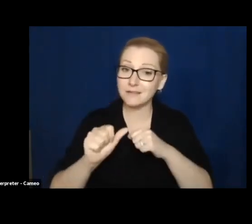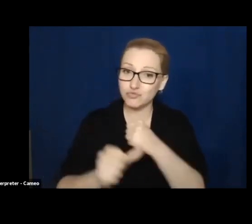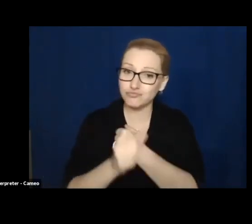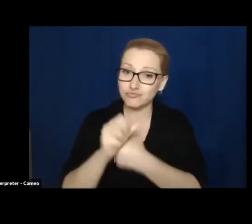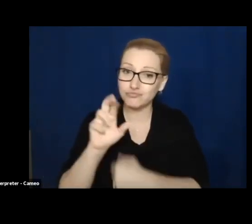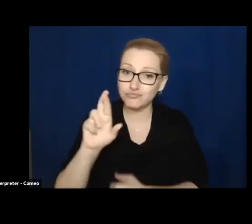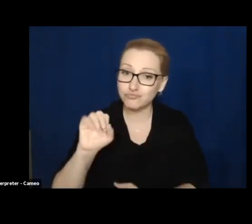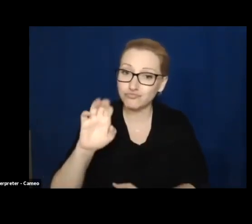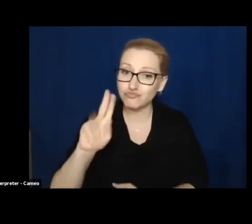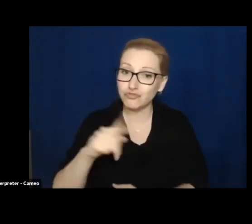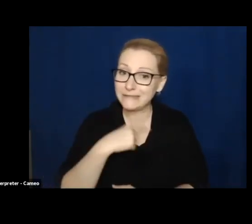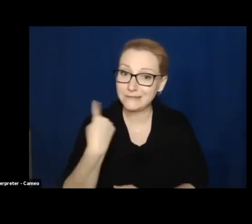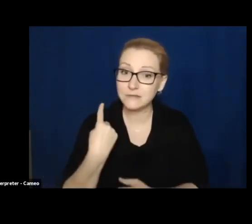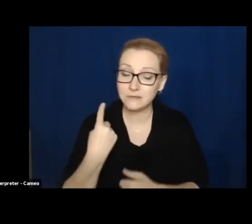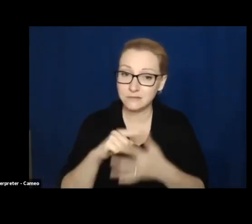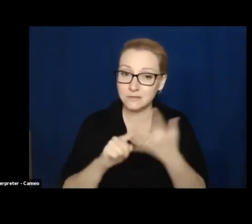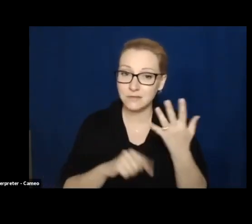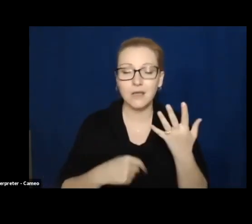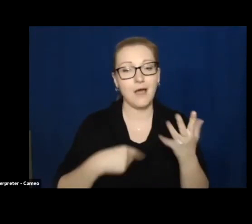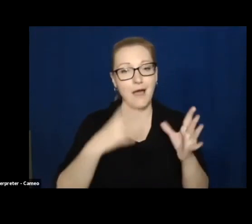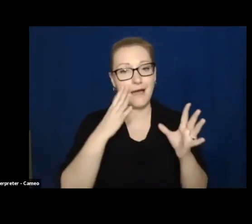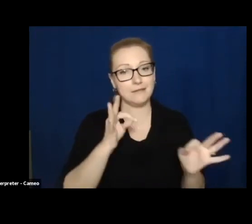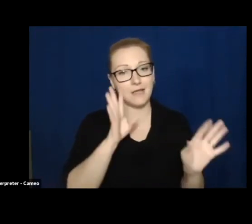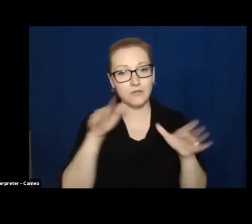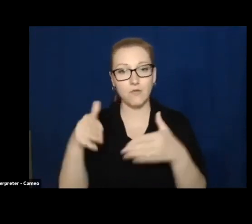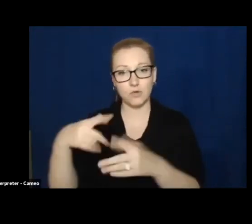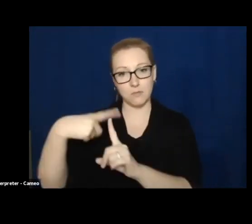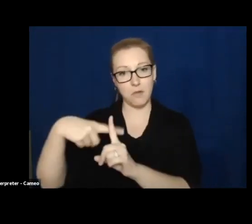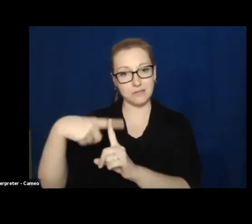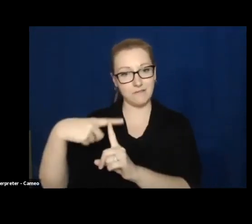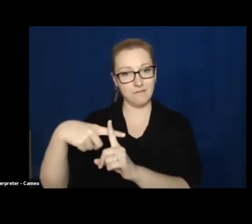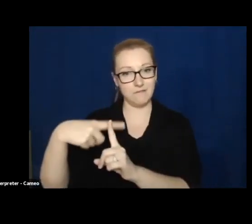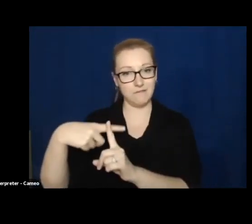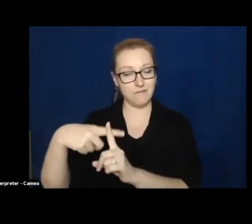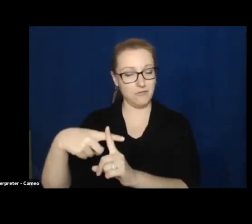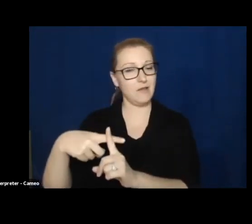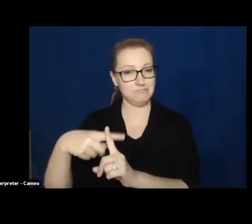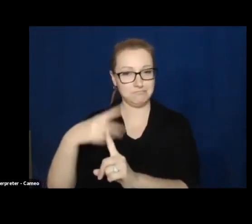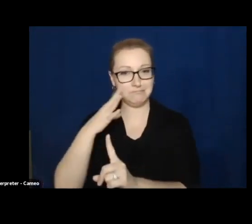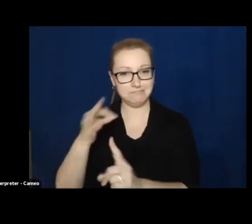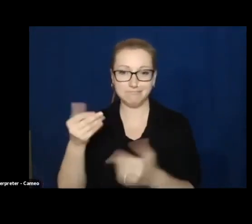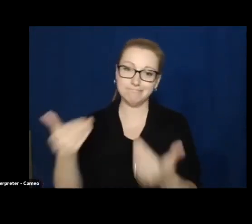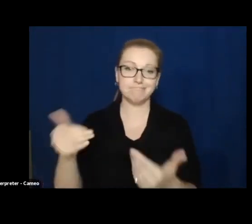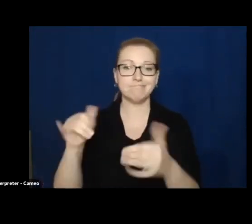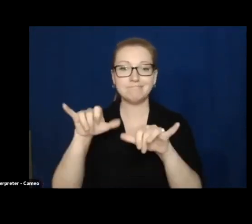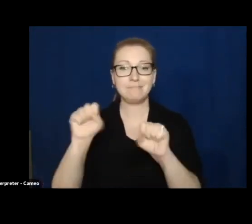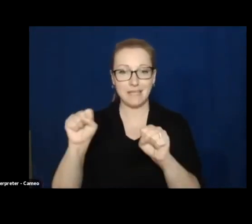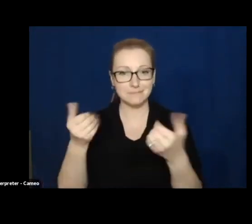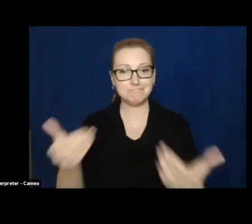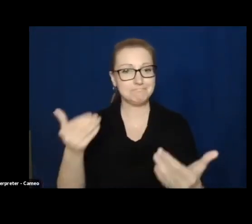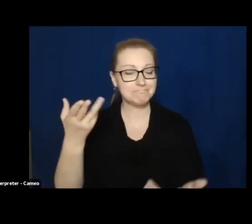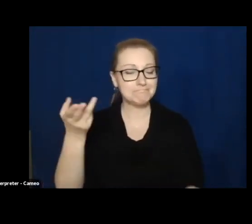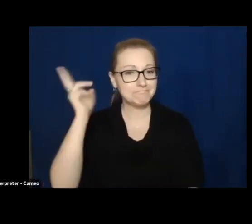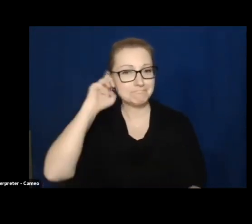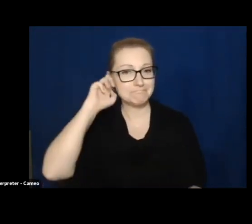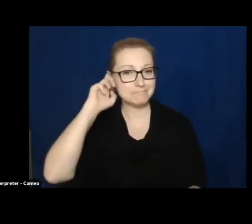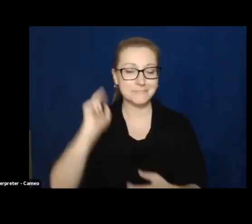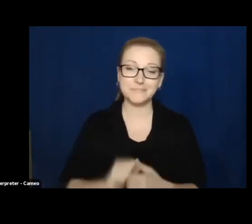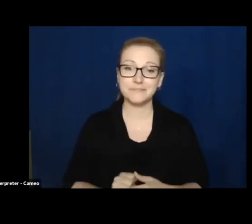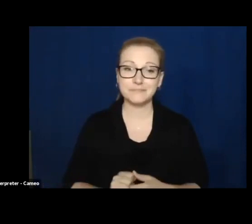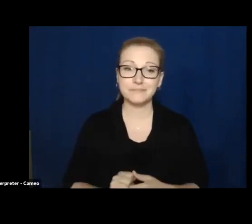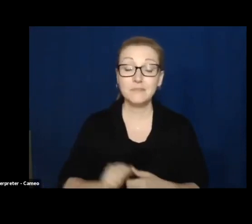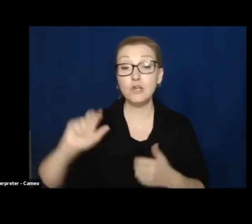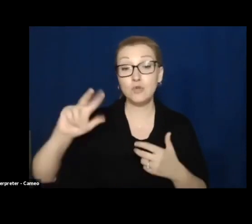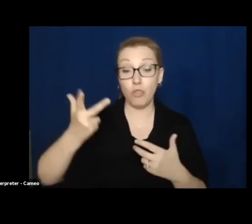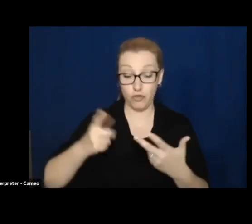I chose to focus on the positives and the possibilities, and that's what allowed me to say yes. So the third key to